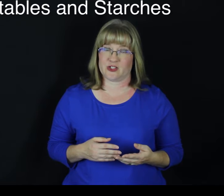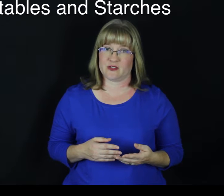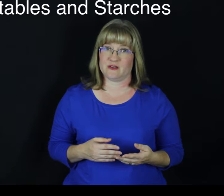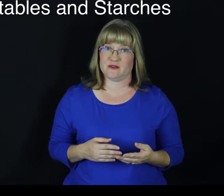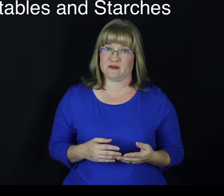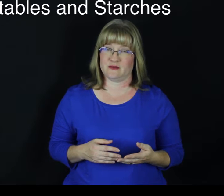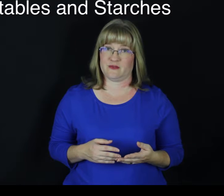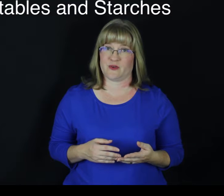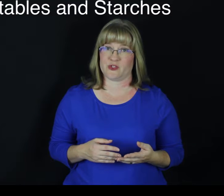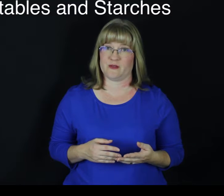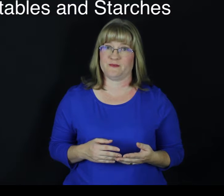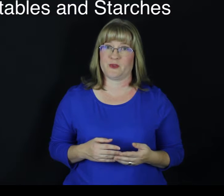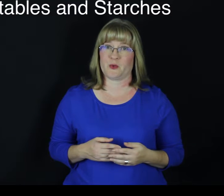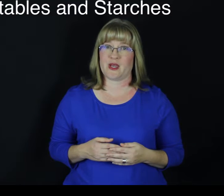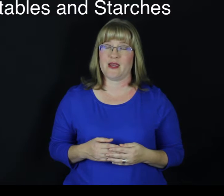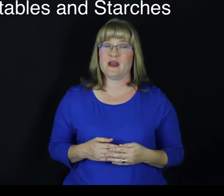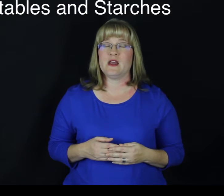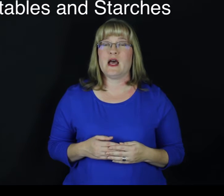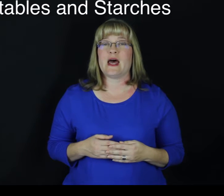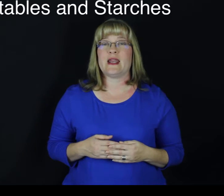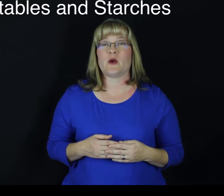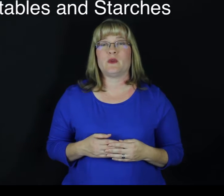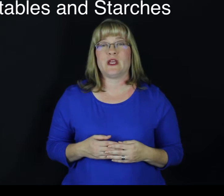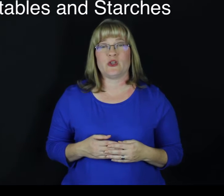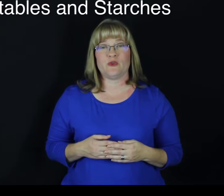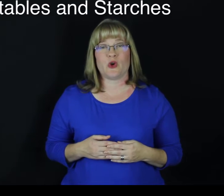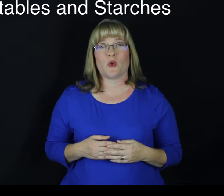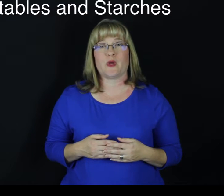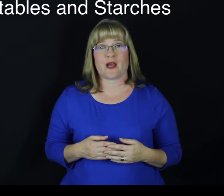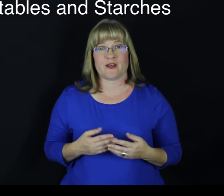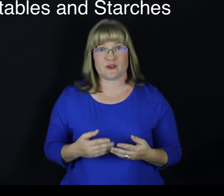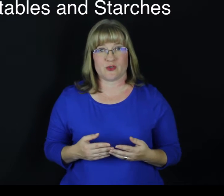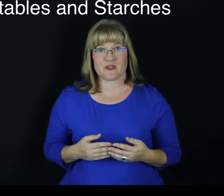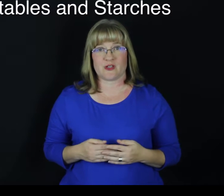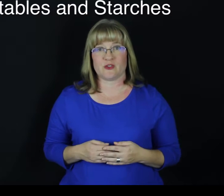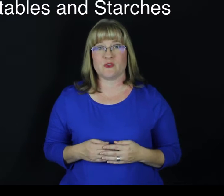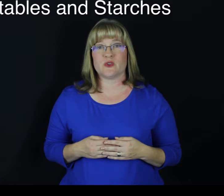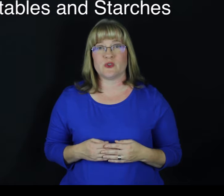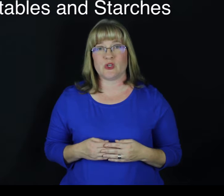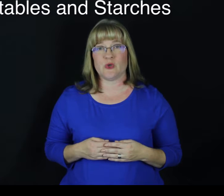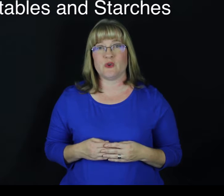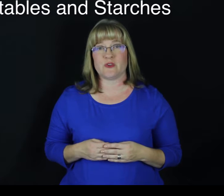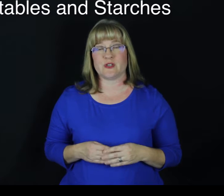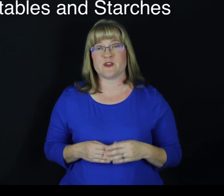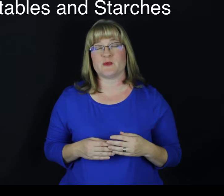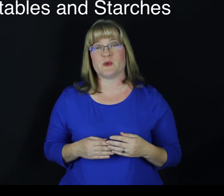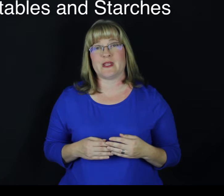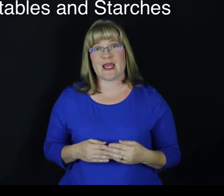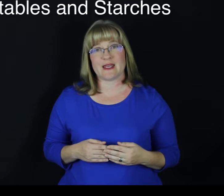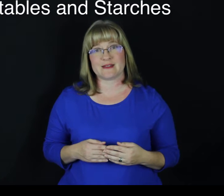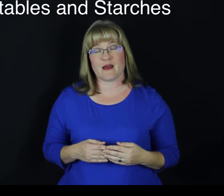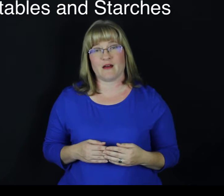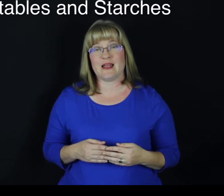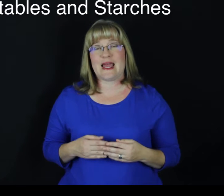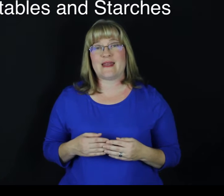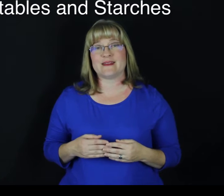English version, okay? And I will let you know when I introduce that to you so that you know the difference between the ASL and the